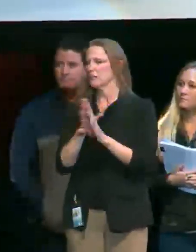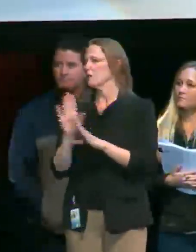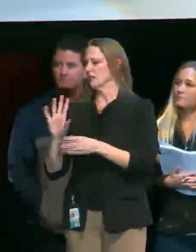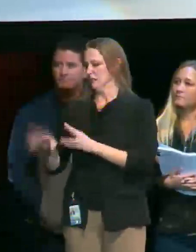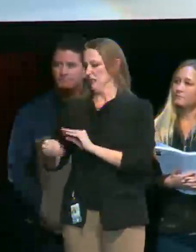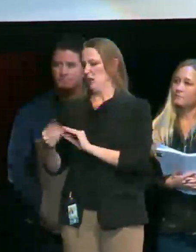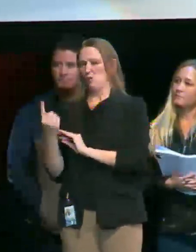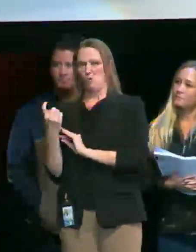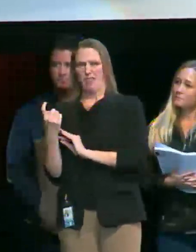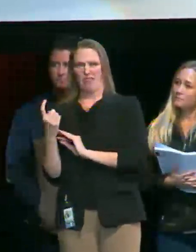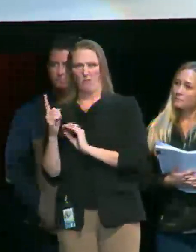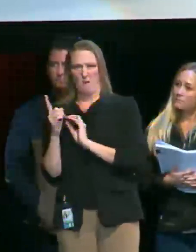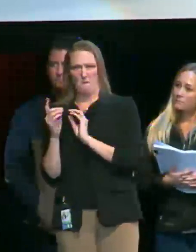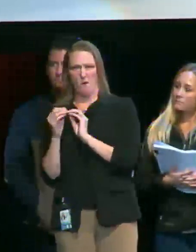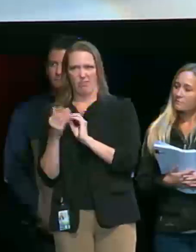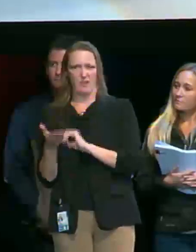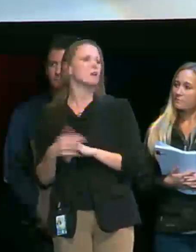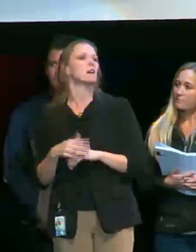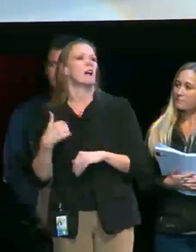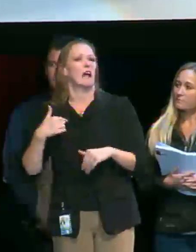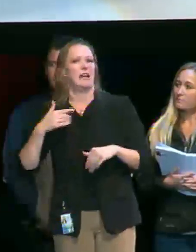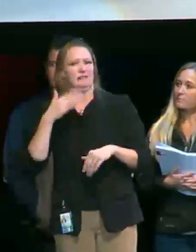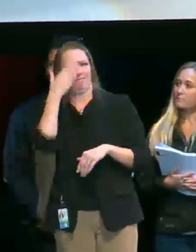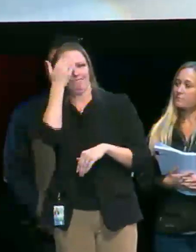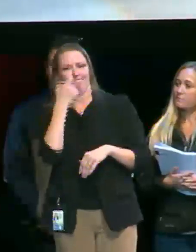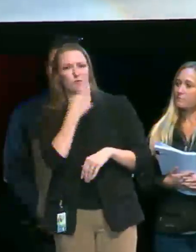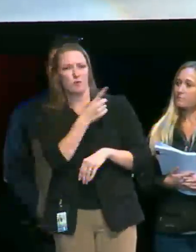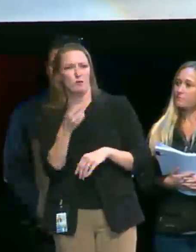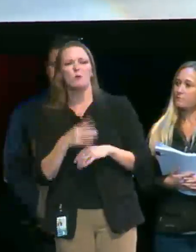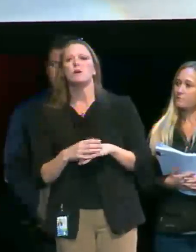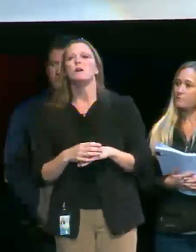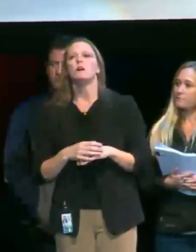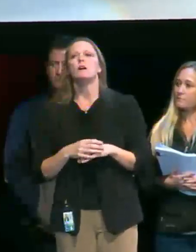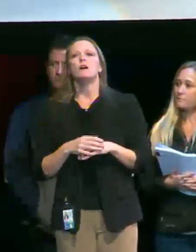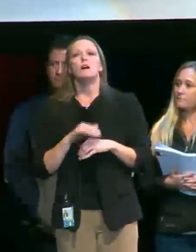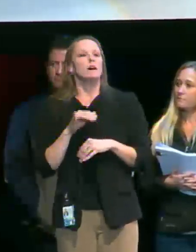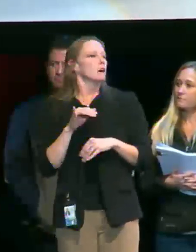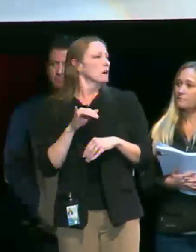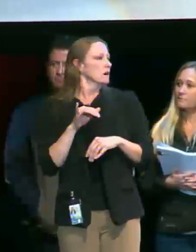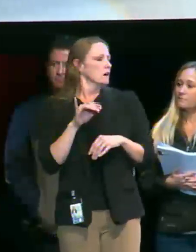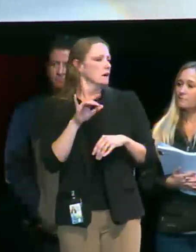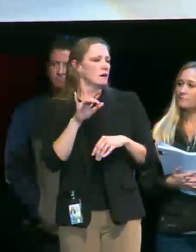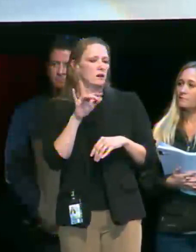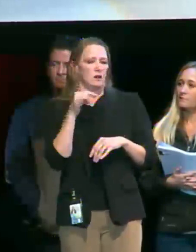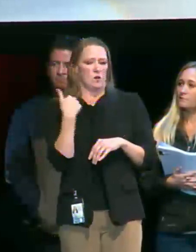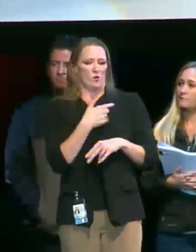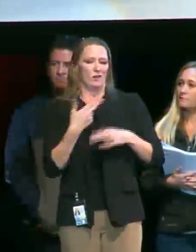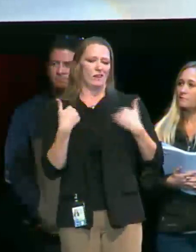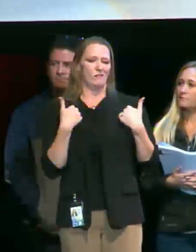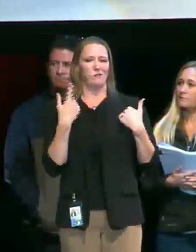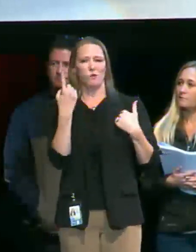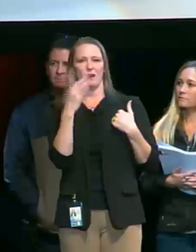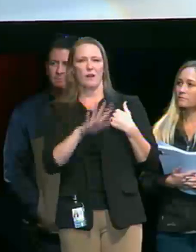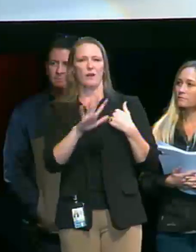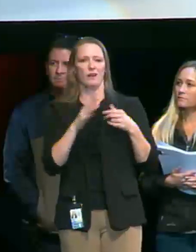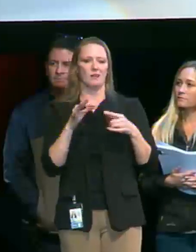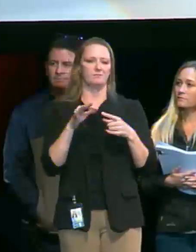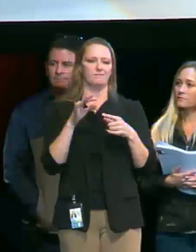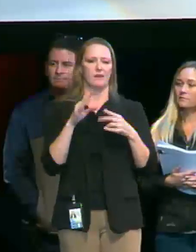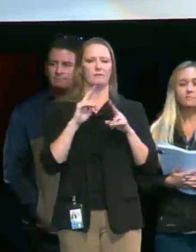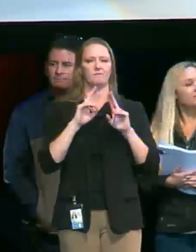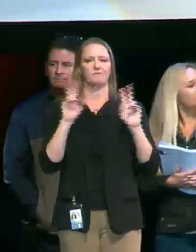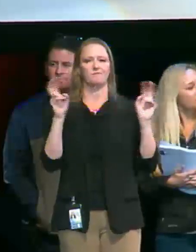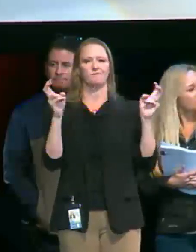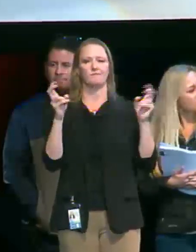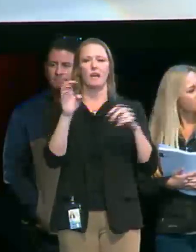respect to that, let me just add one thing that I neglected to mention when I was up here, and that is within what we're calling the exclusion zones, which are the two